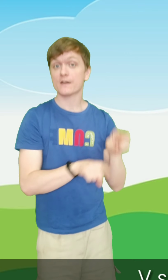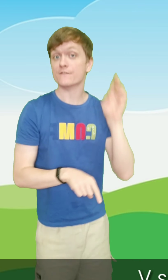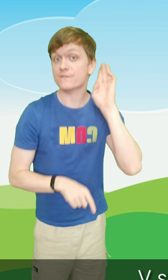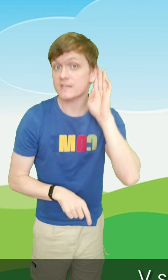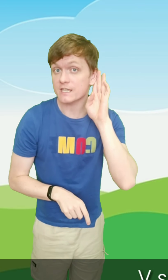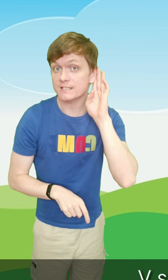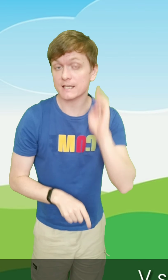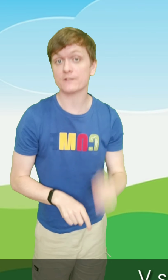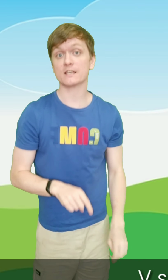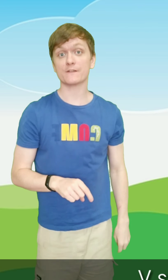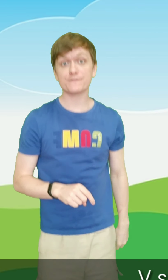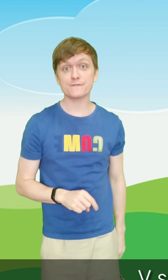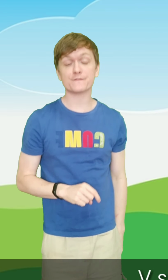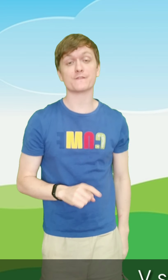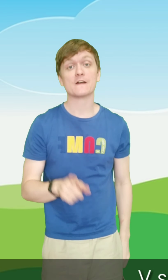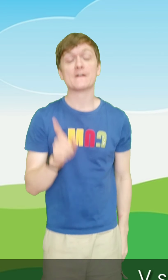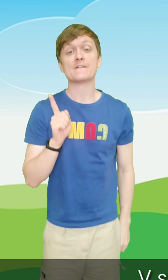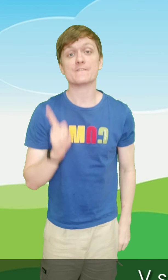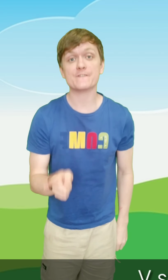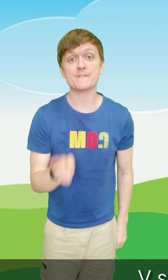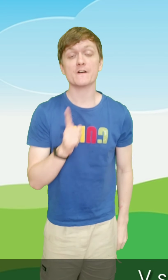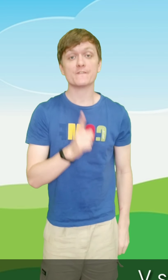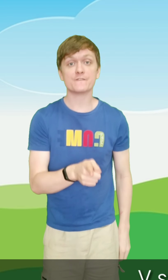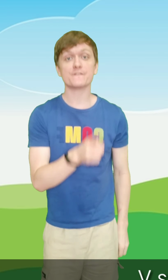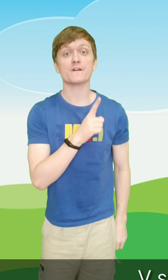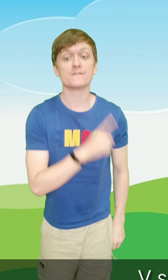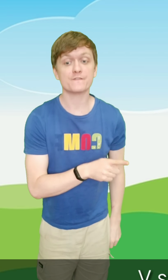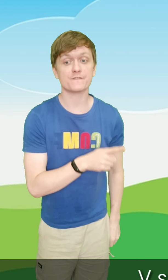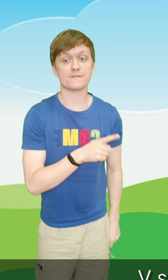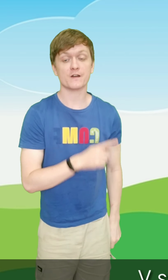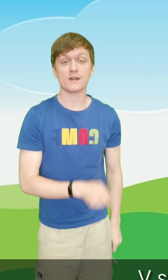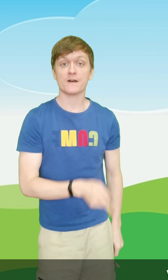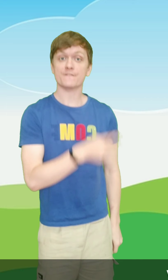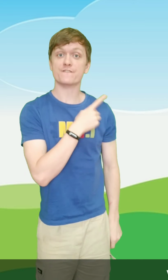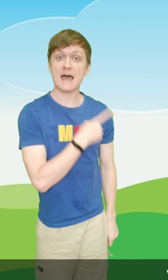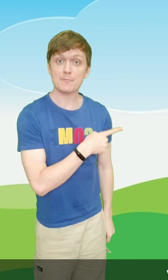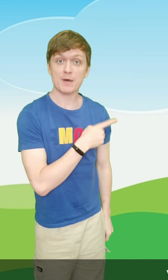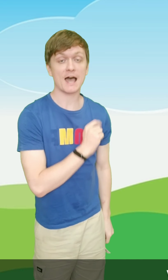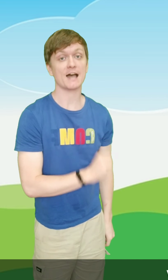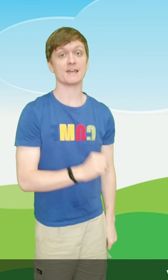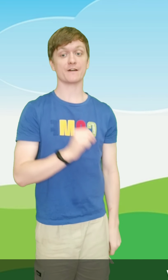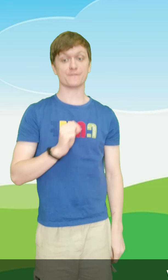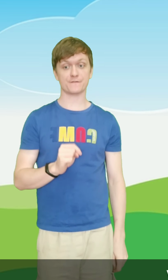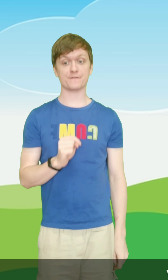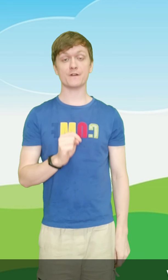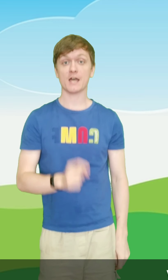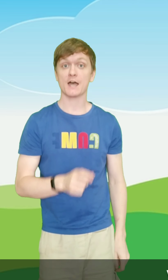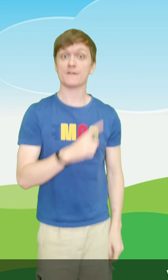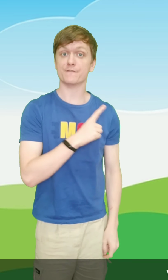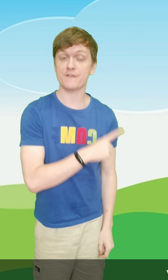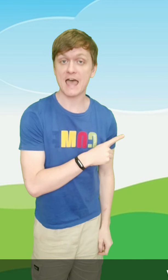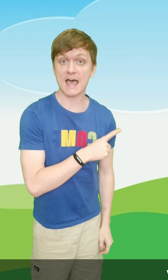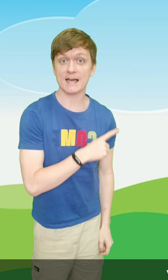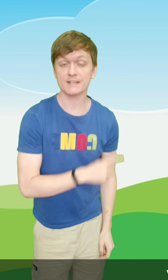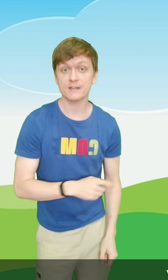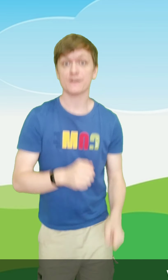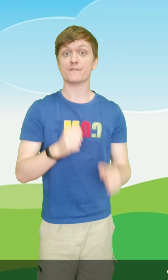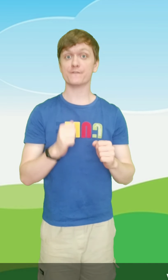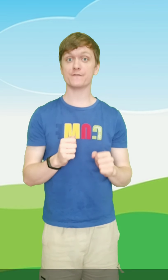V sounds like V V, V, V Vampire V Van V